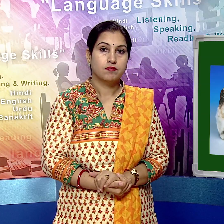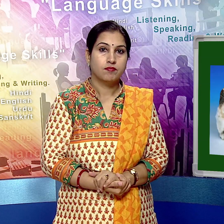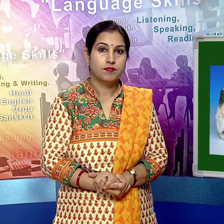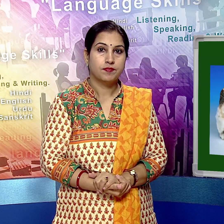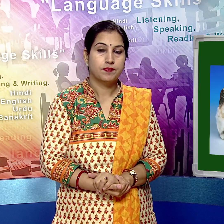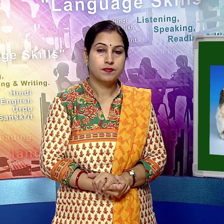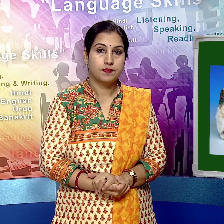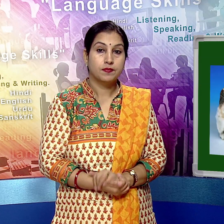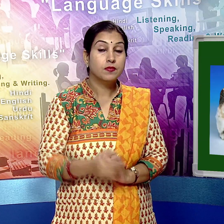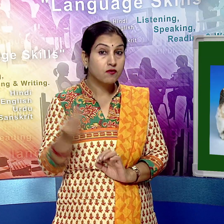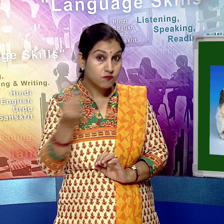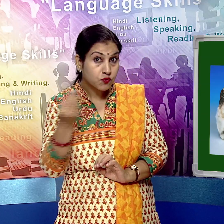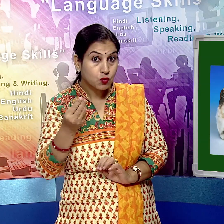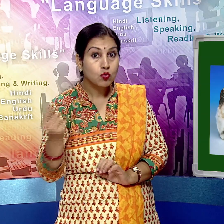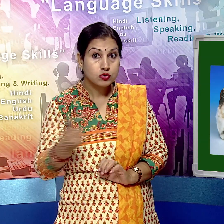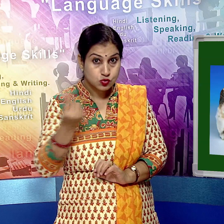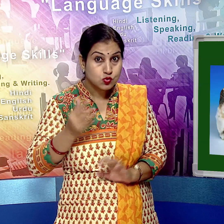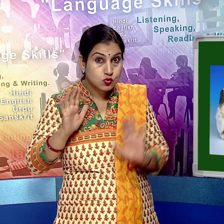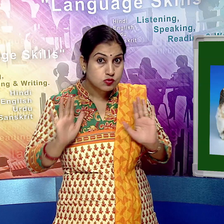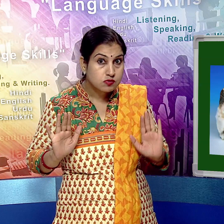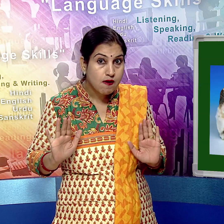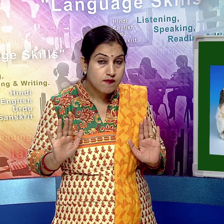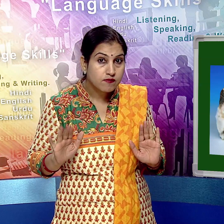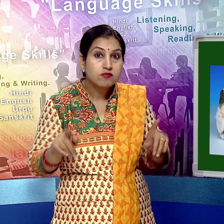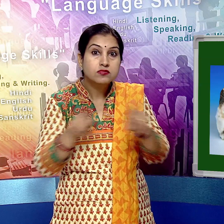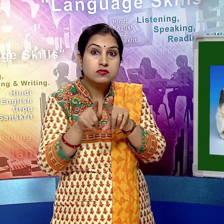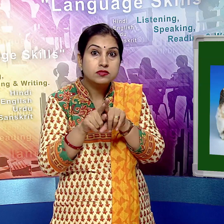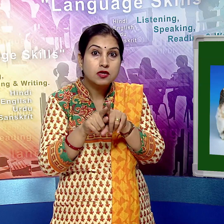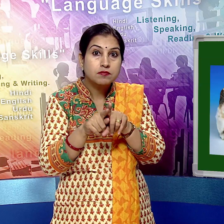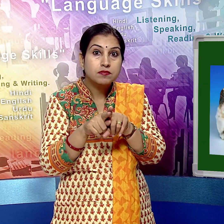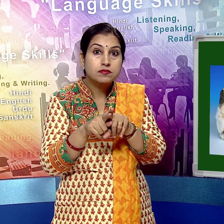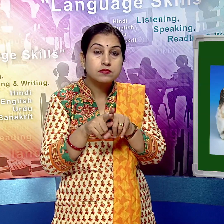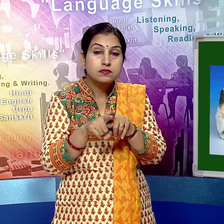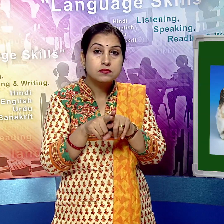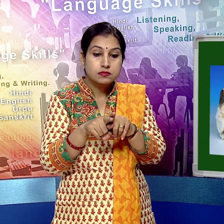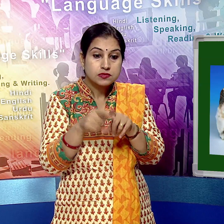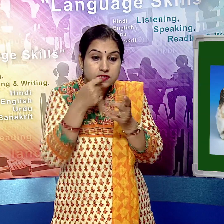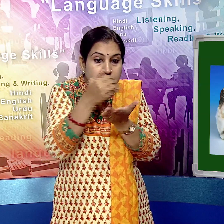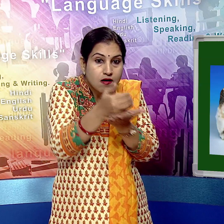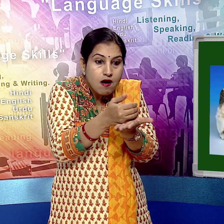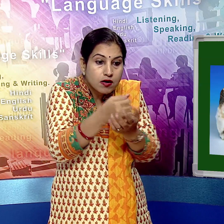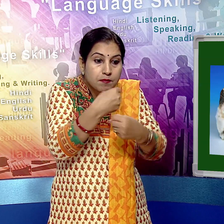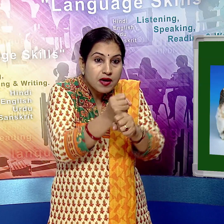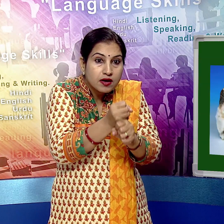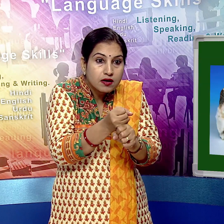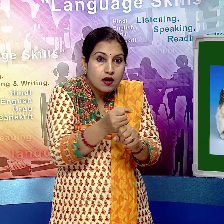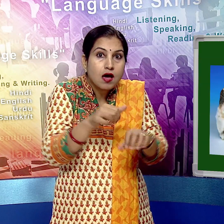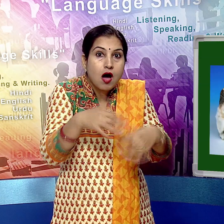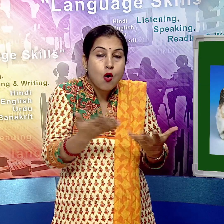They are useful, like bacteria help in curd formation.